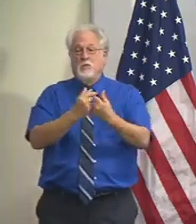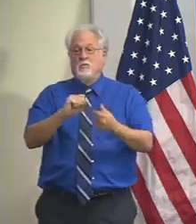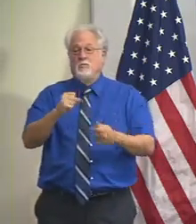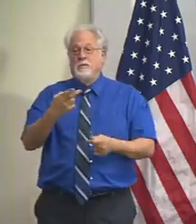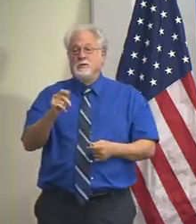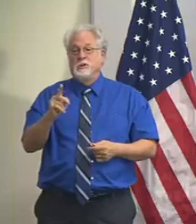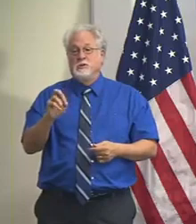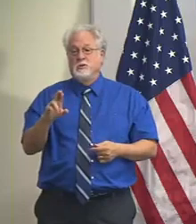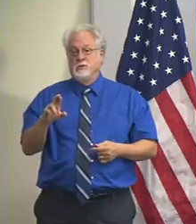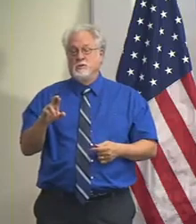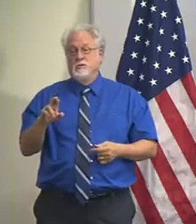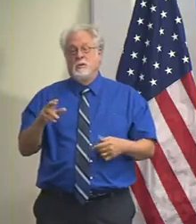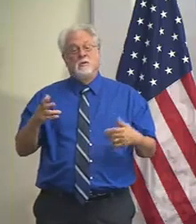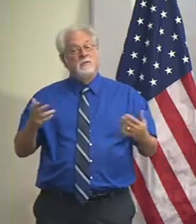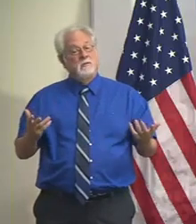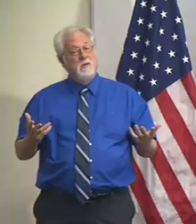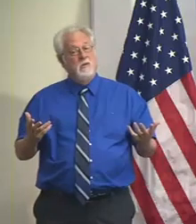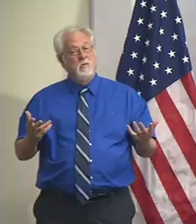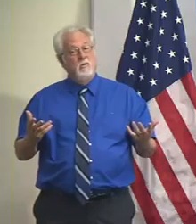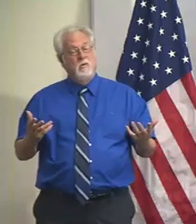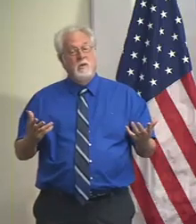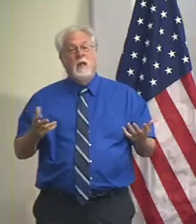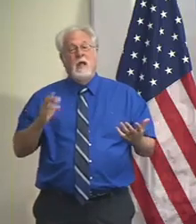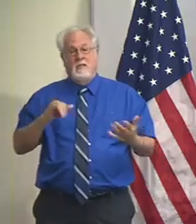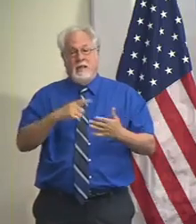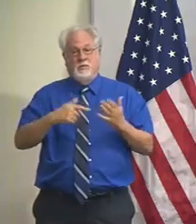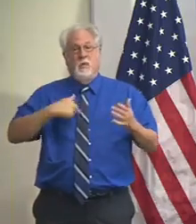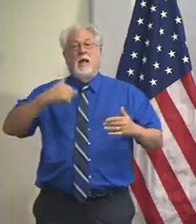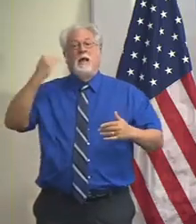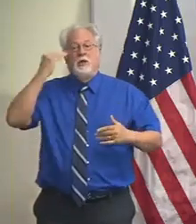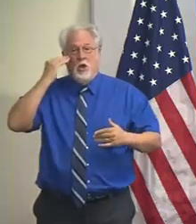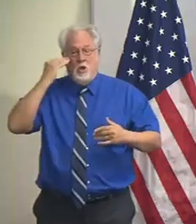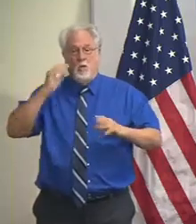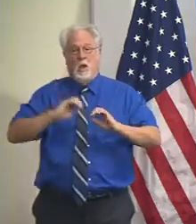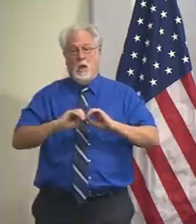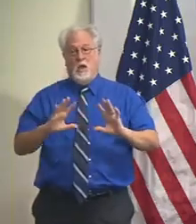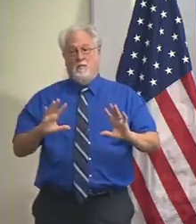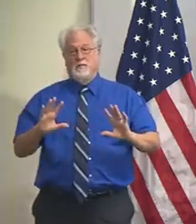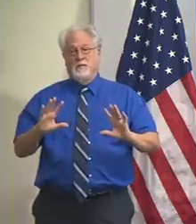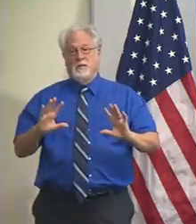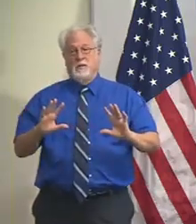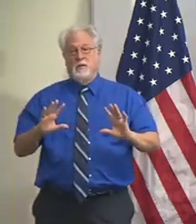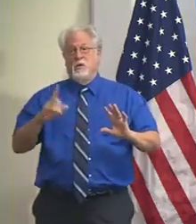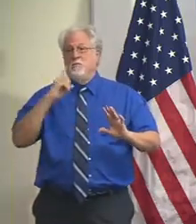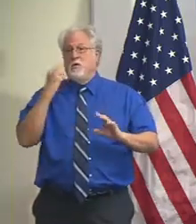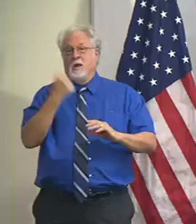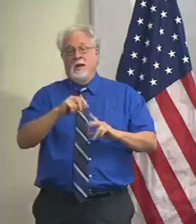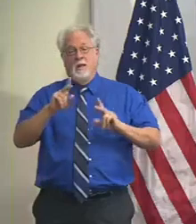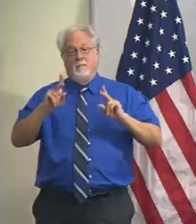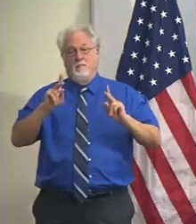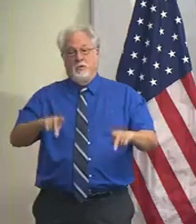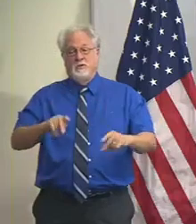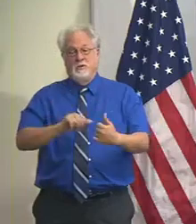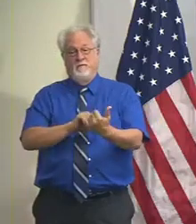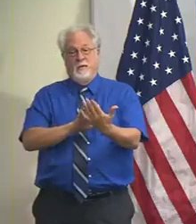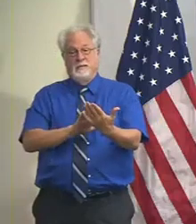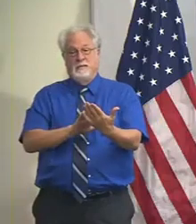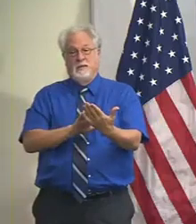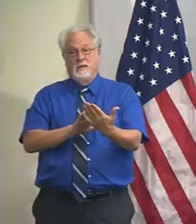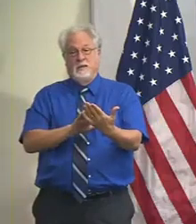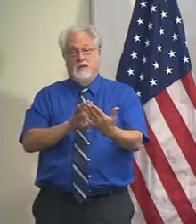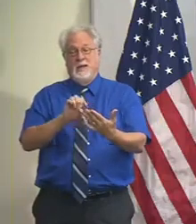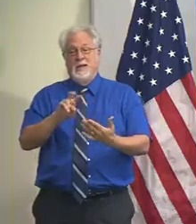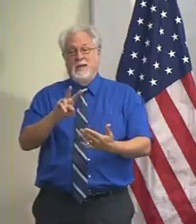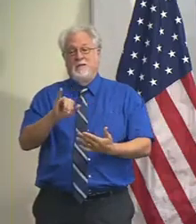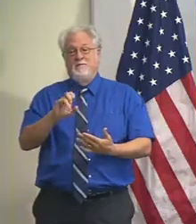shelter. So that's what I know about it. Obviously, for any individuals who are facing eviction,